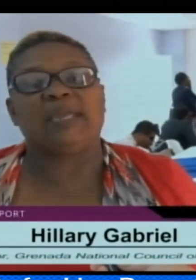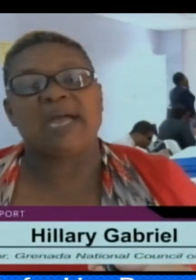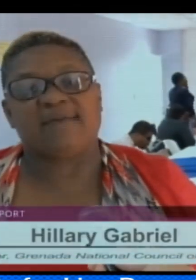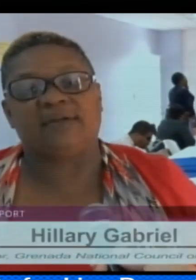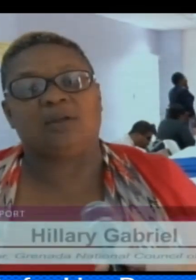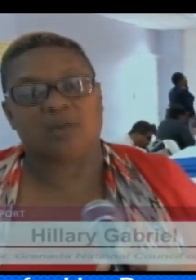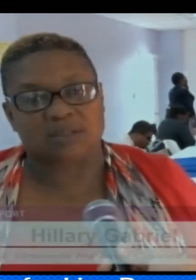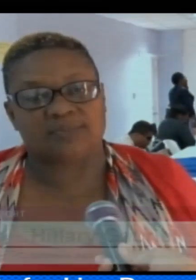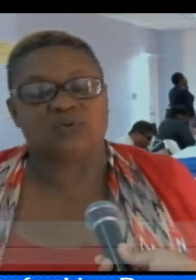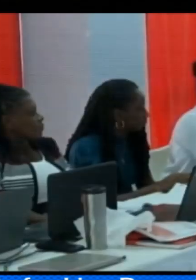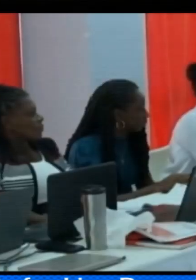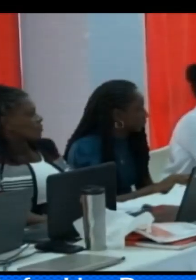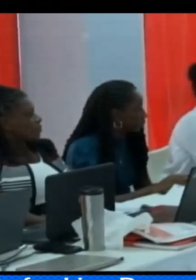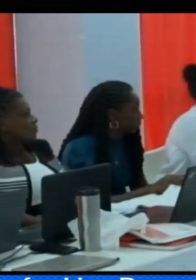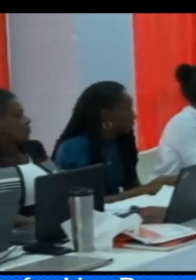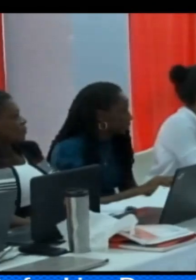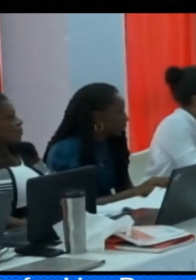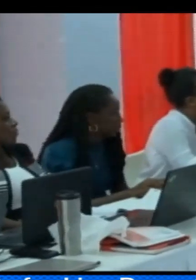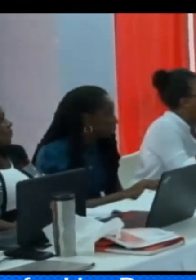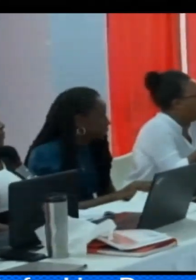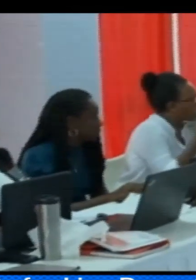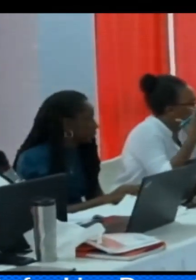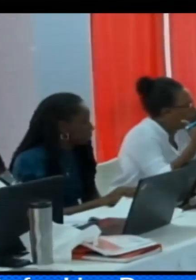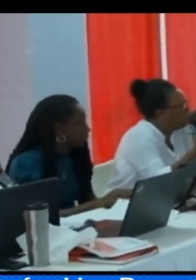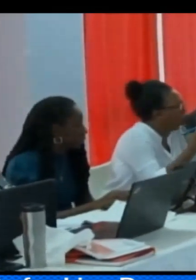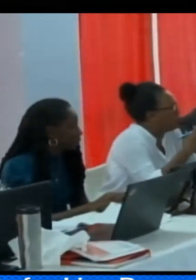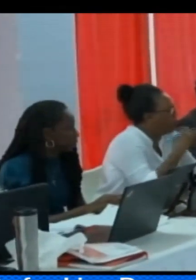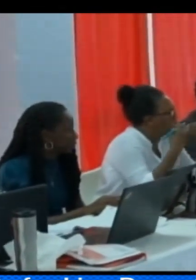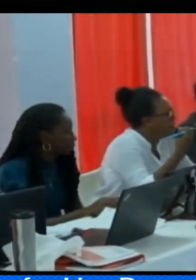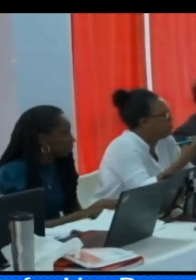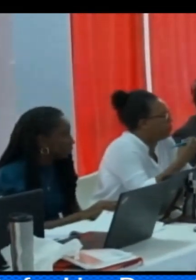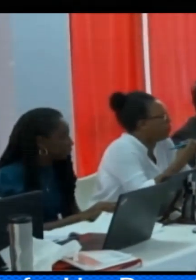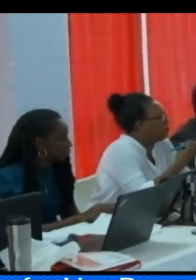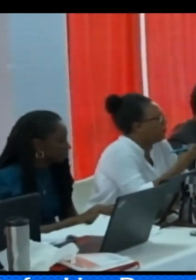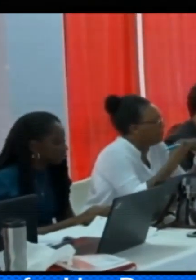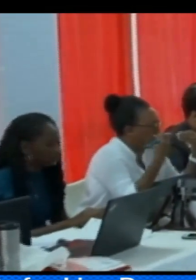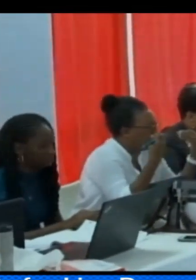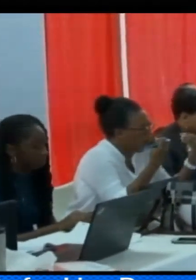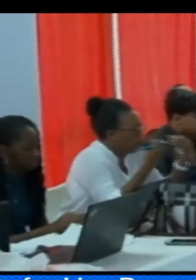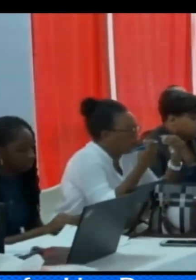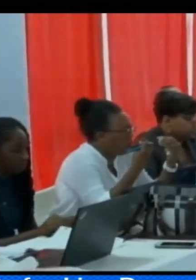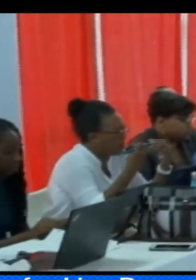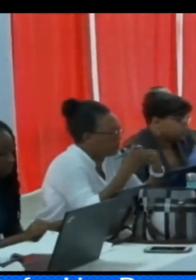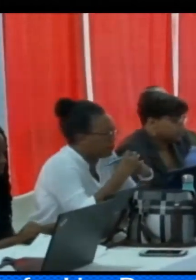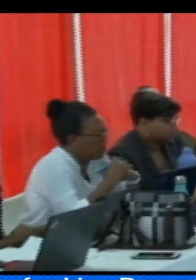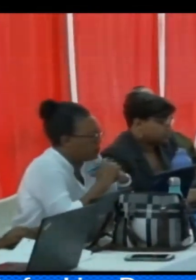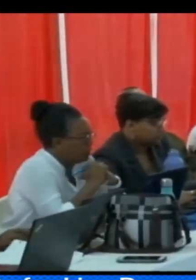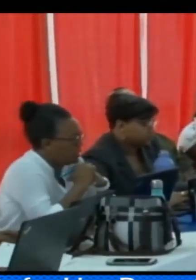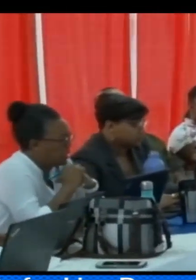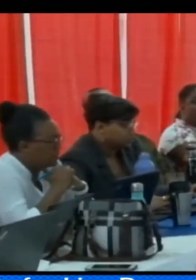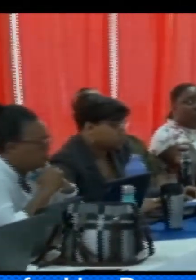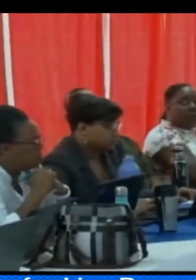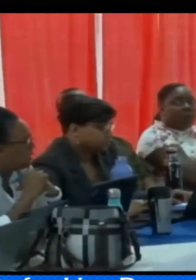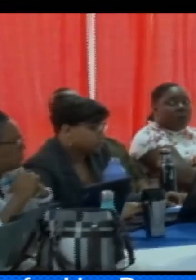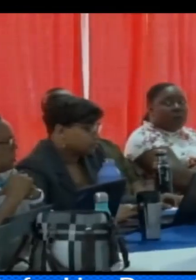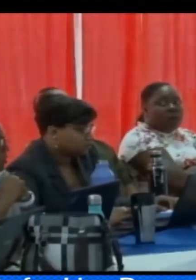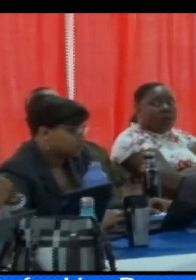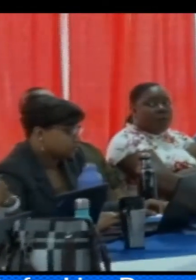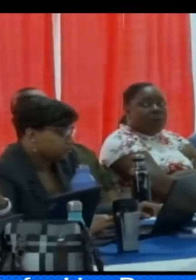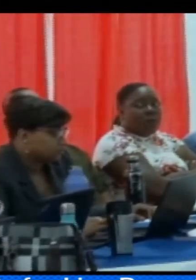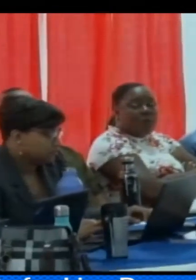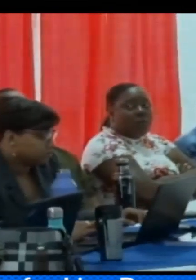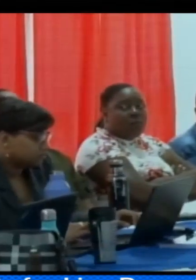but we have a lot more to do where we have to make them aware as to how they should treat persons with